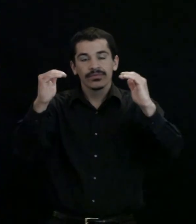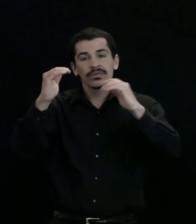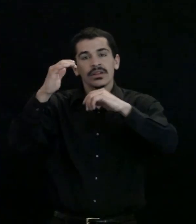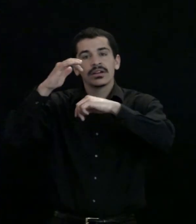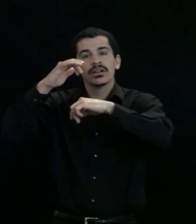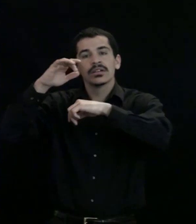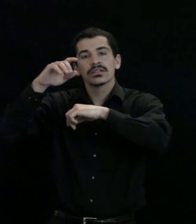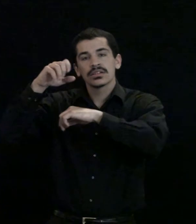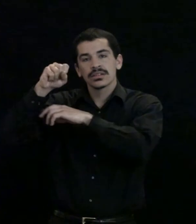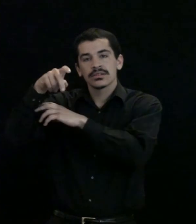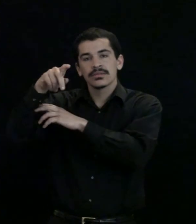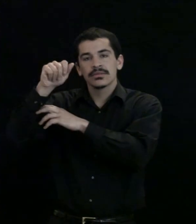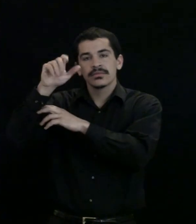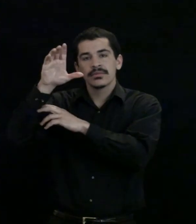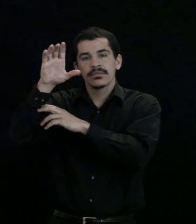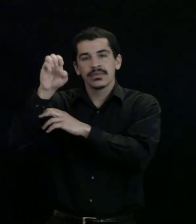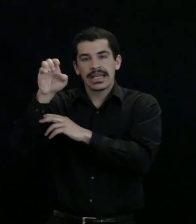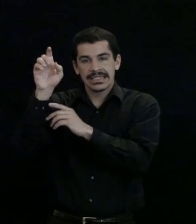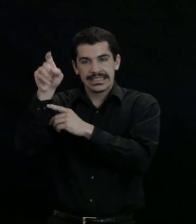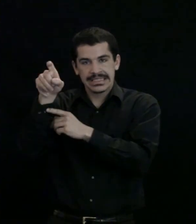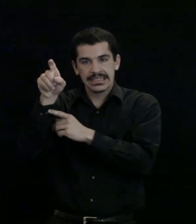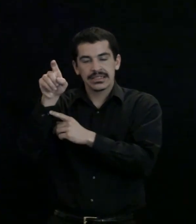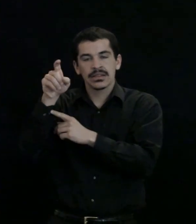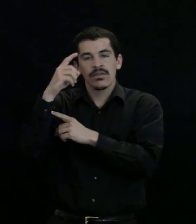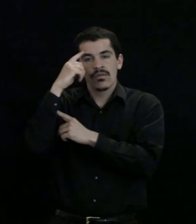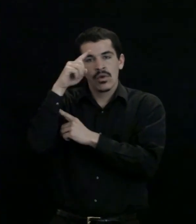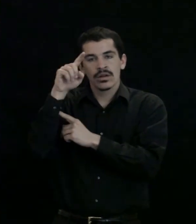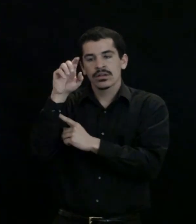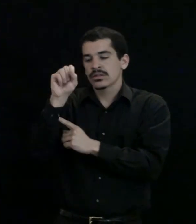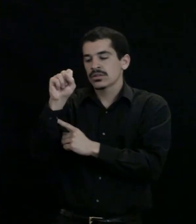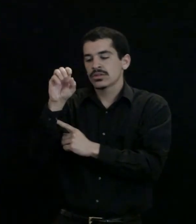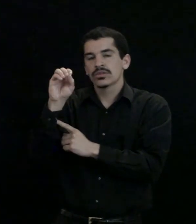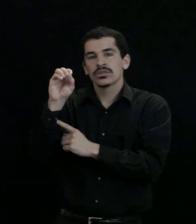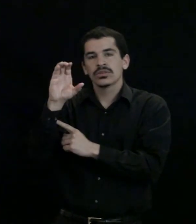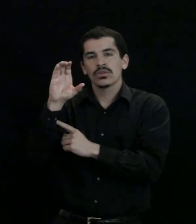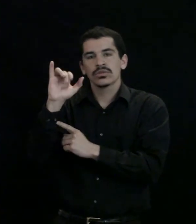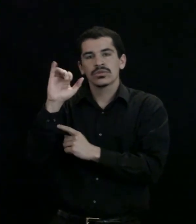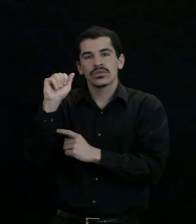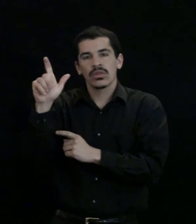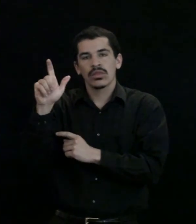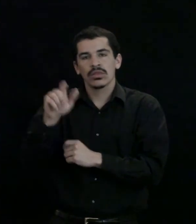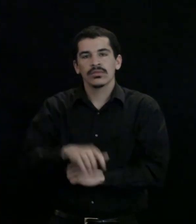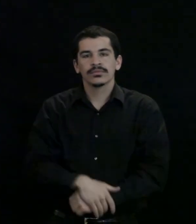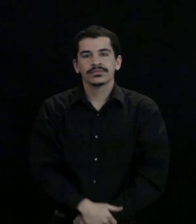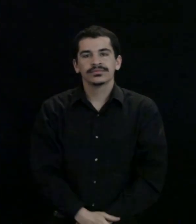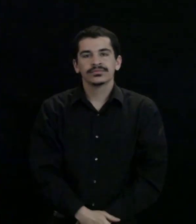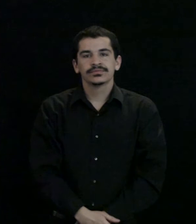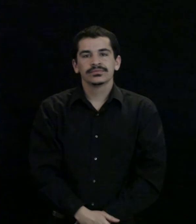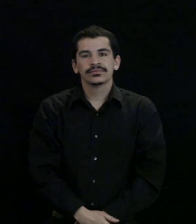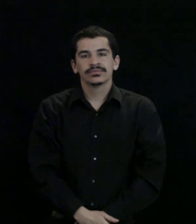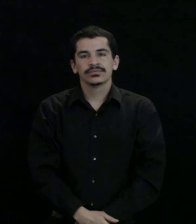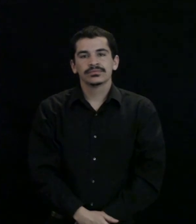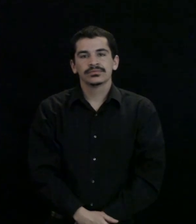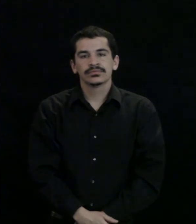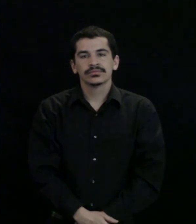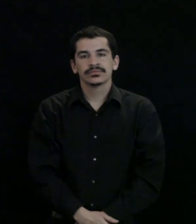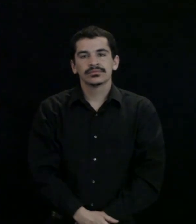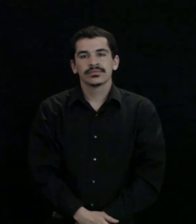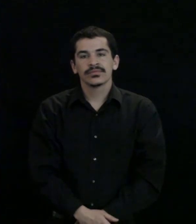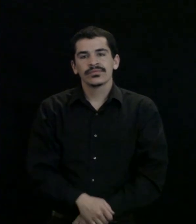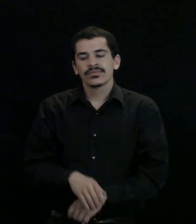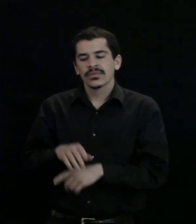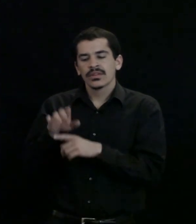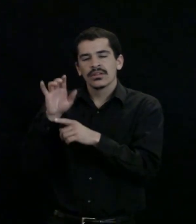Space needs, social. This part